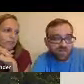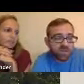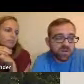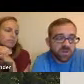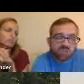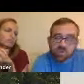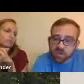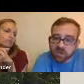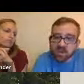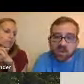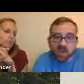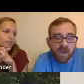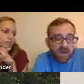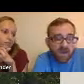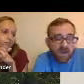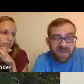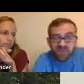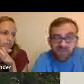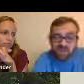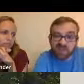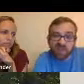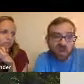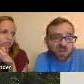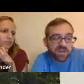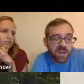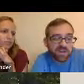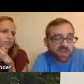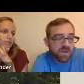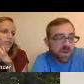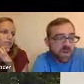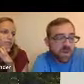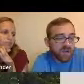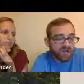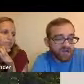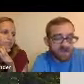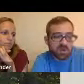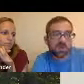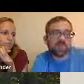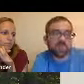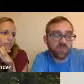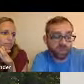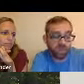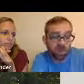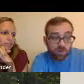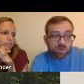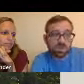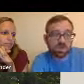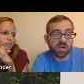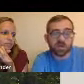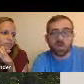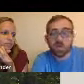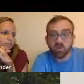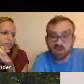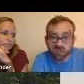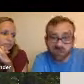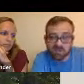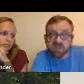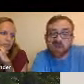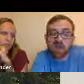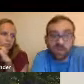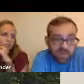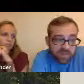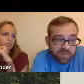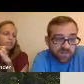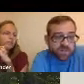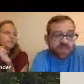provides experiential learning, and that just takes a long time. You know, going through things like culture shock or homesickness,